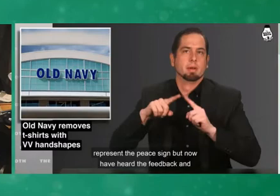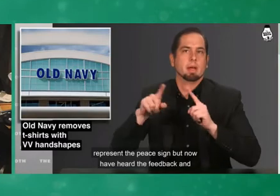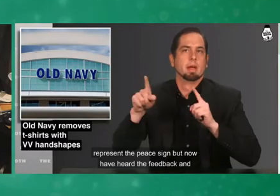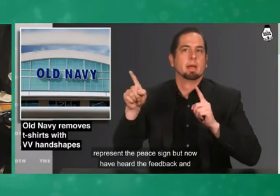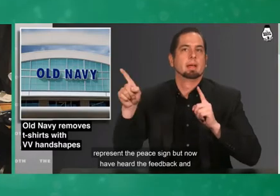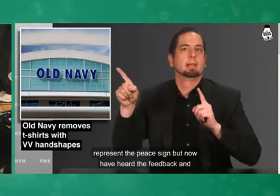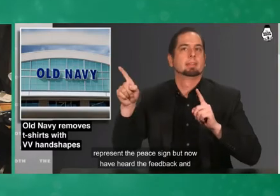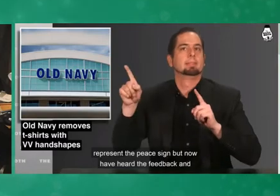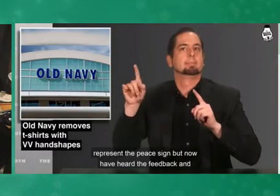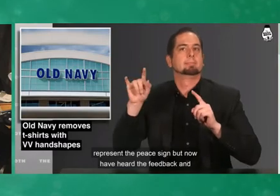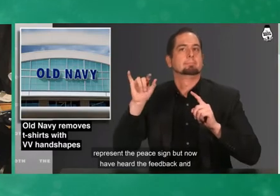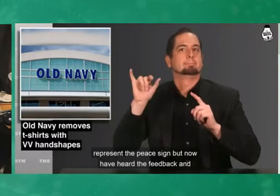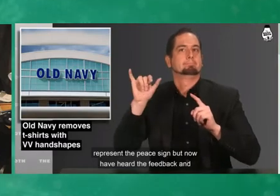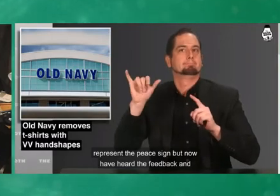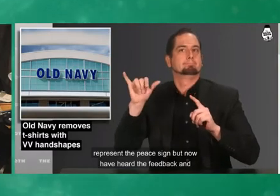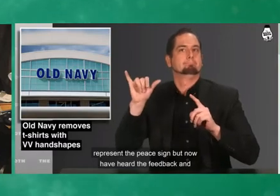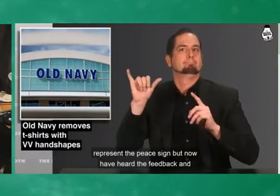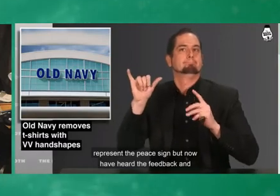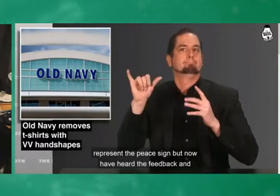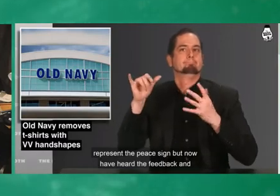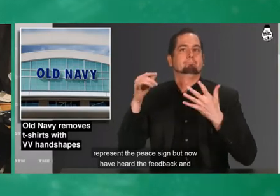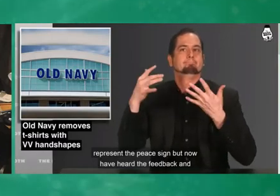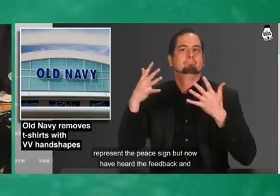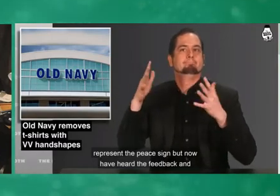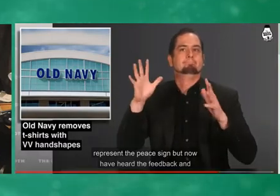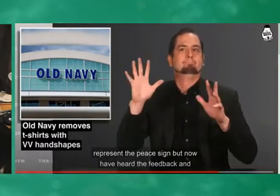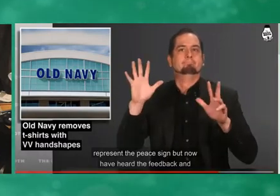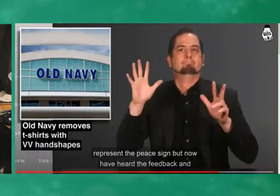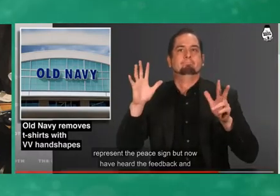should have been. But